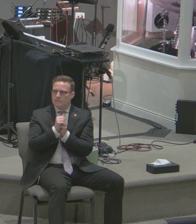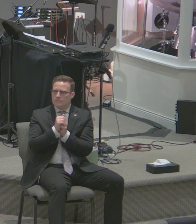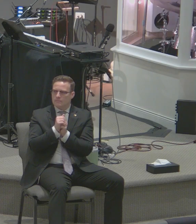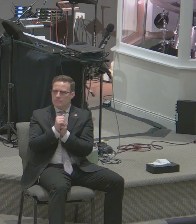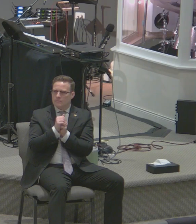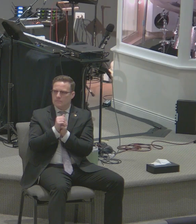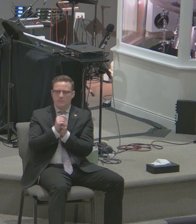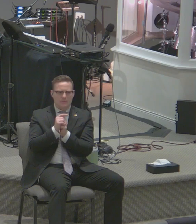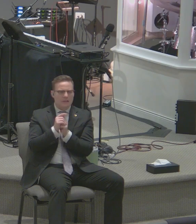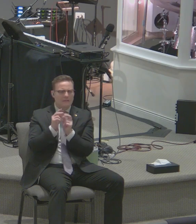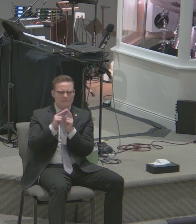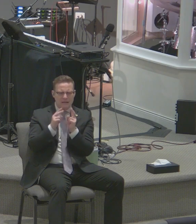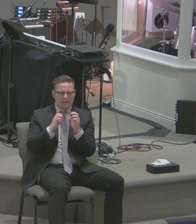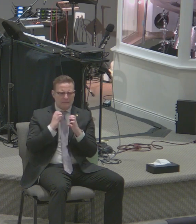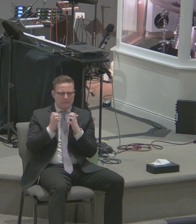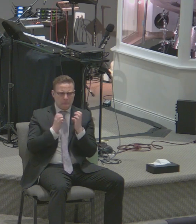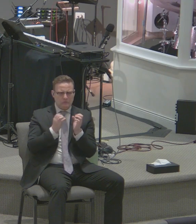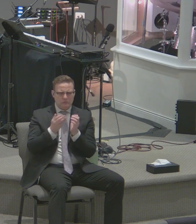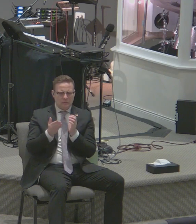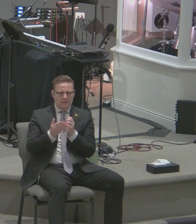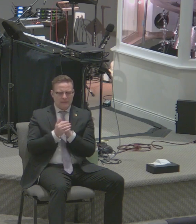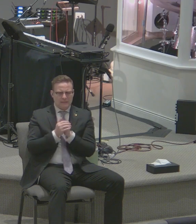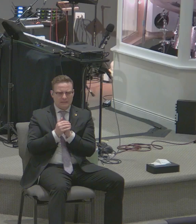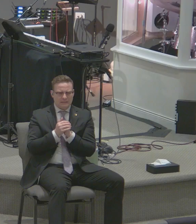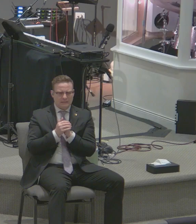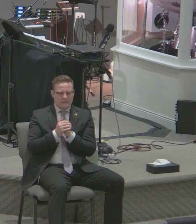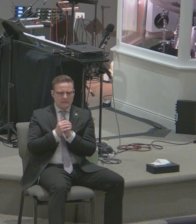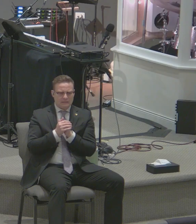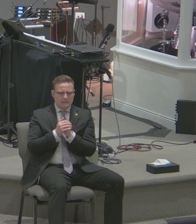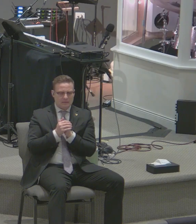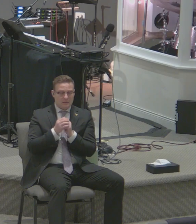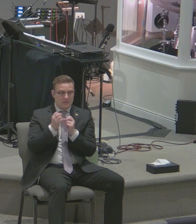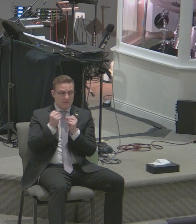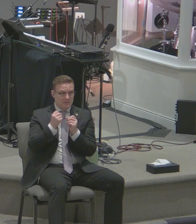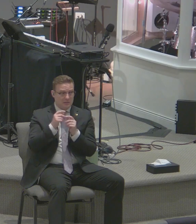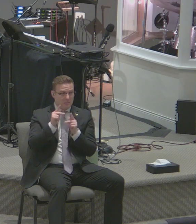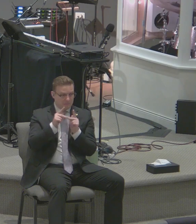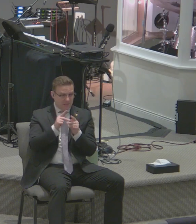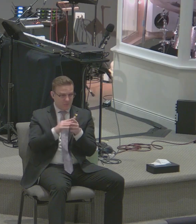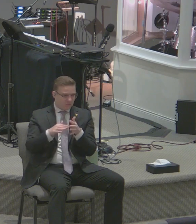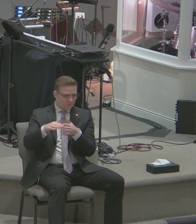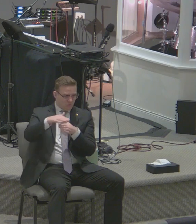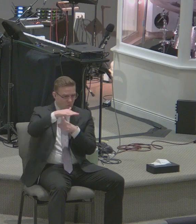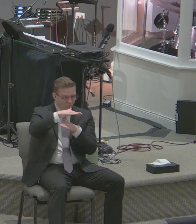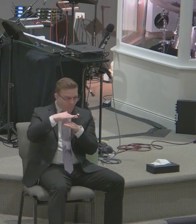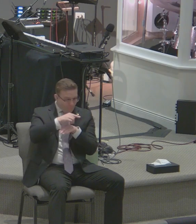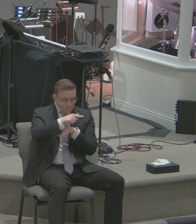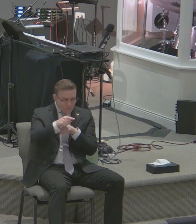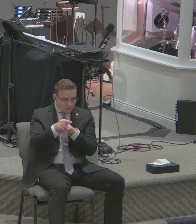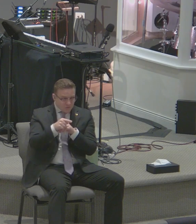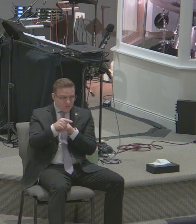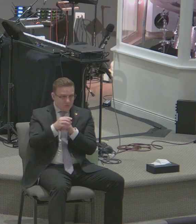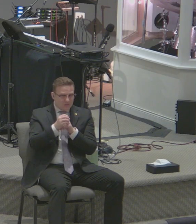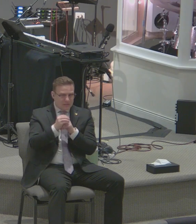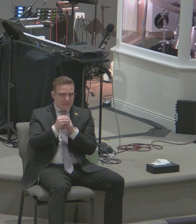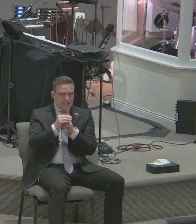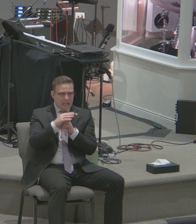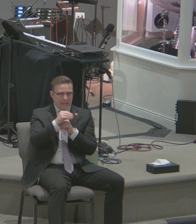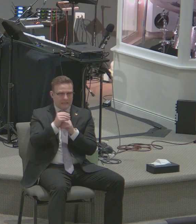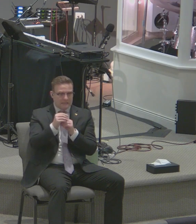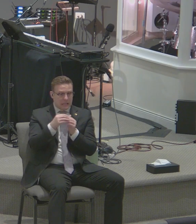it's a very emotional thing when you think about the people that are over you and the man who's over you.